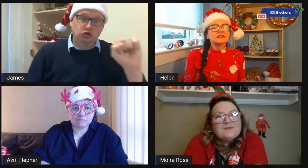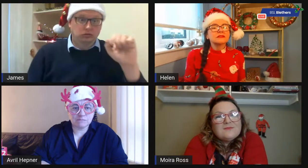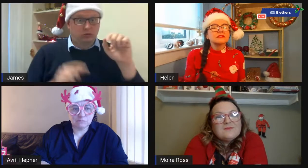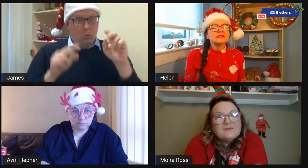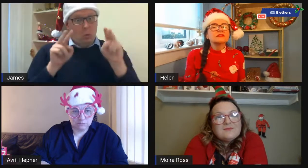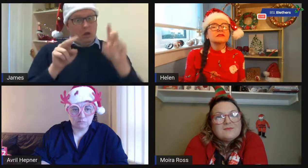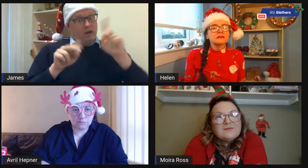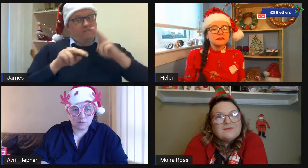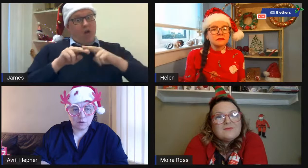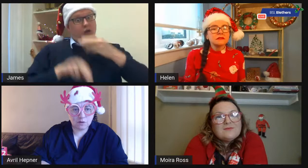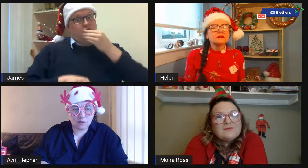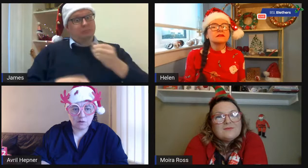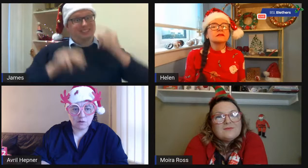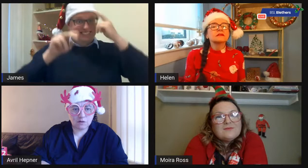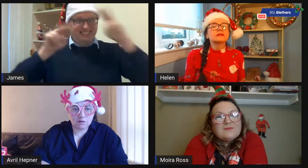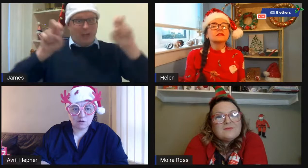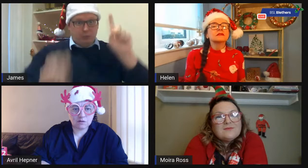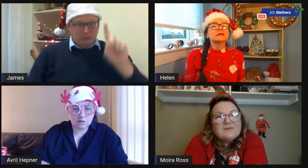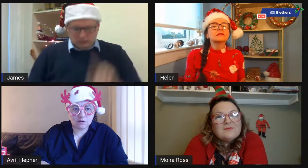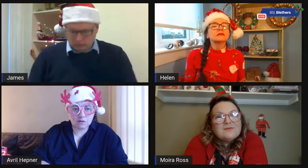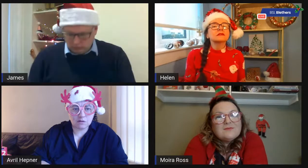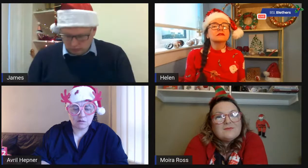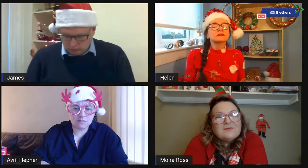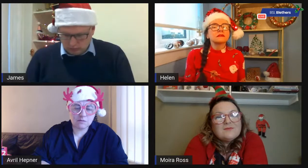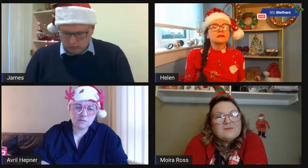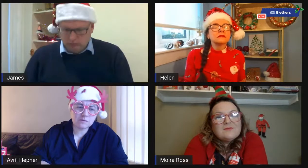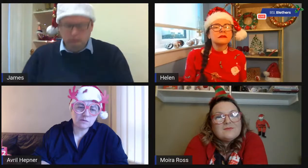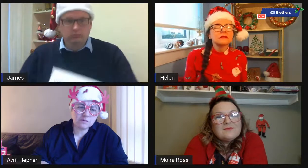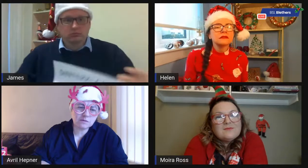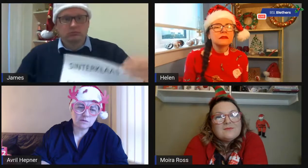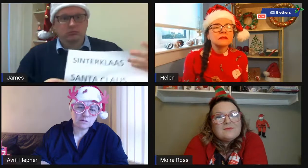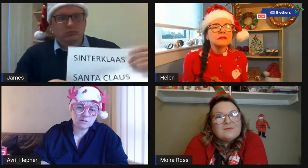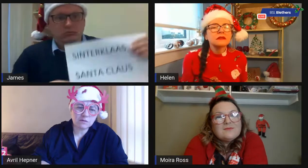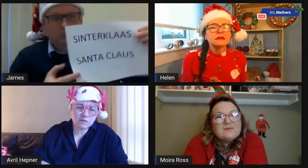Claus. The Dutch call Father Christmas